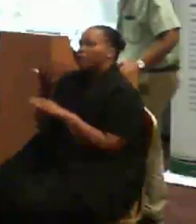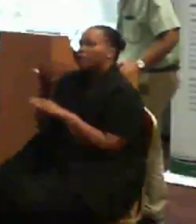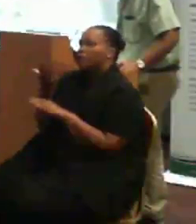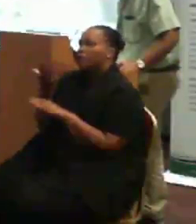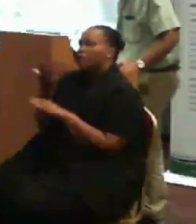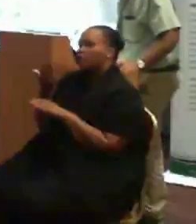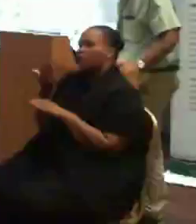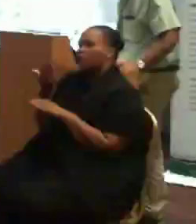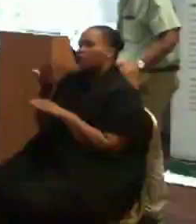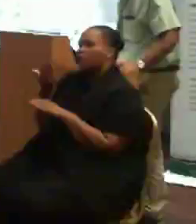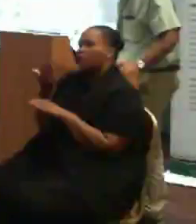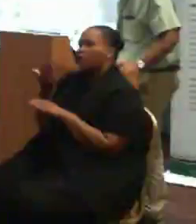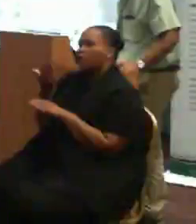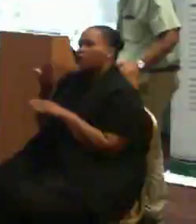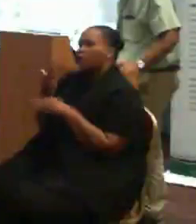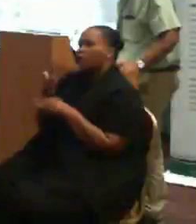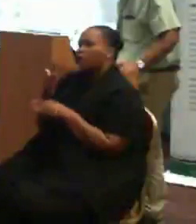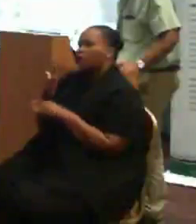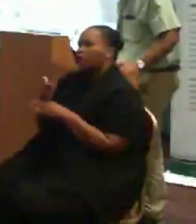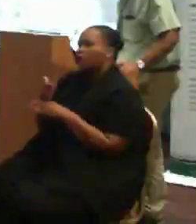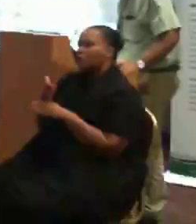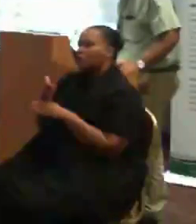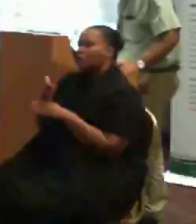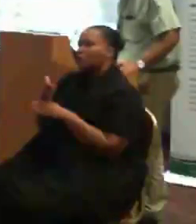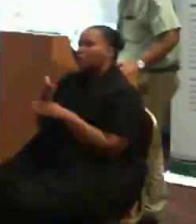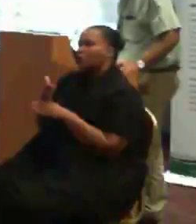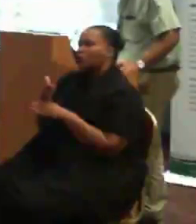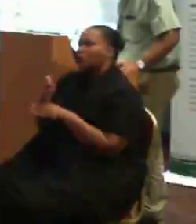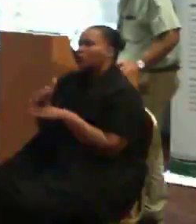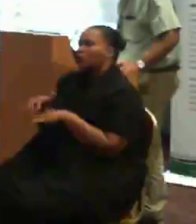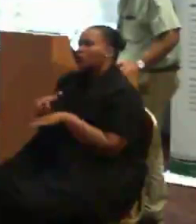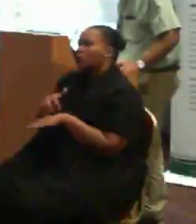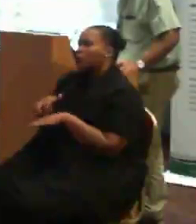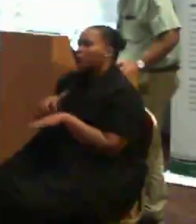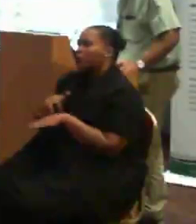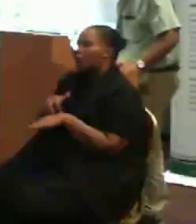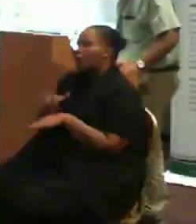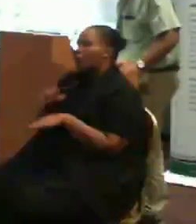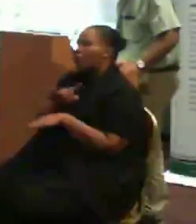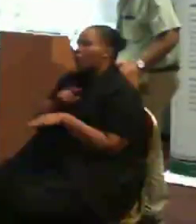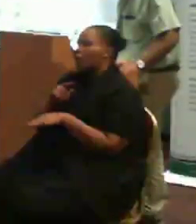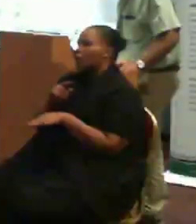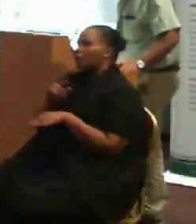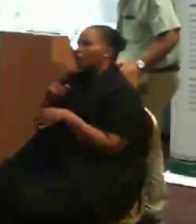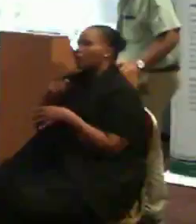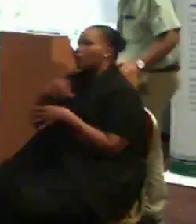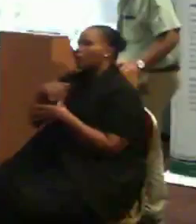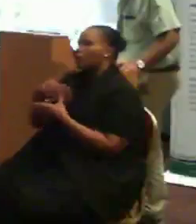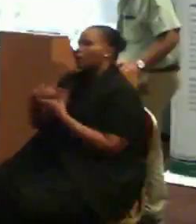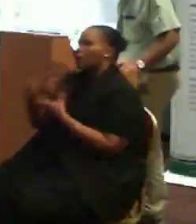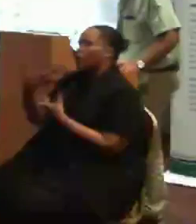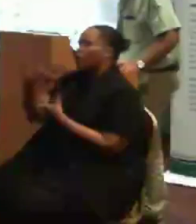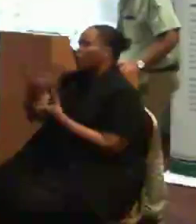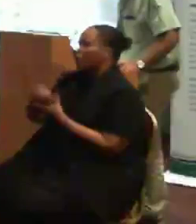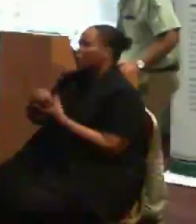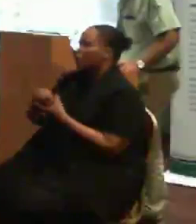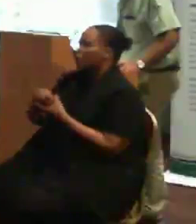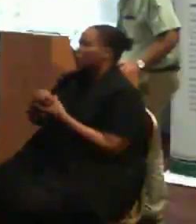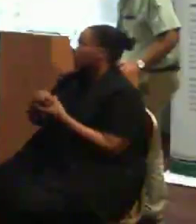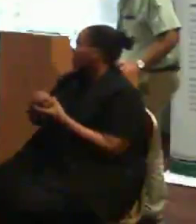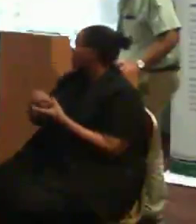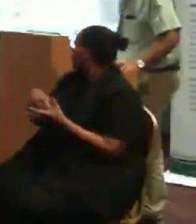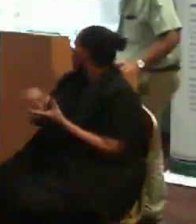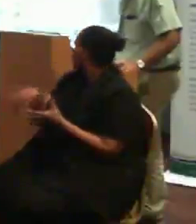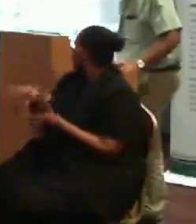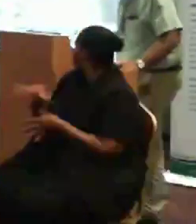I'll say profitability in the agricultural sector, so we are able to incorporate that when we are doing the socio-economic